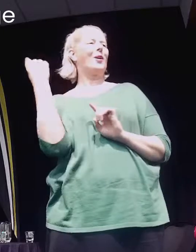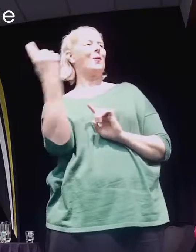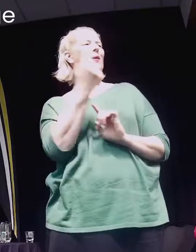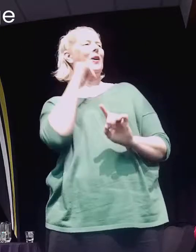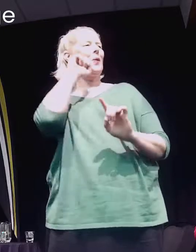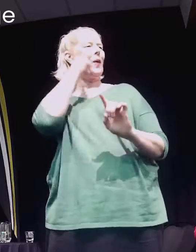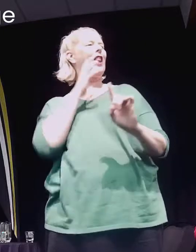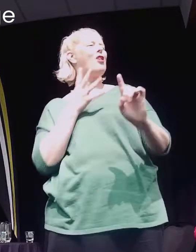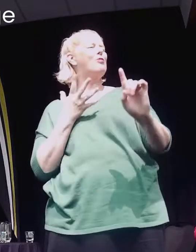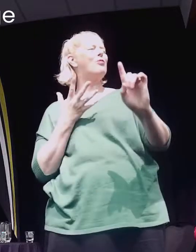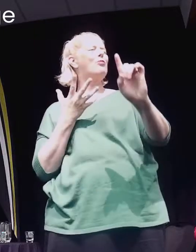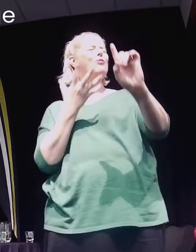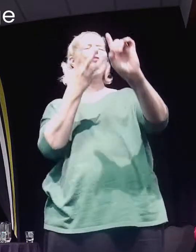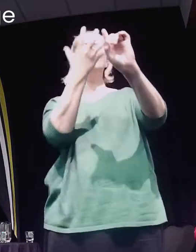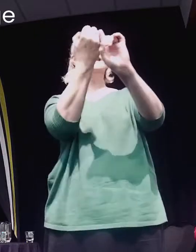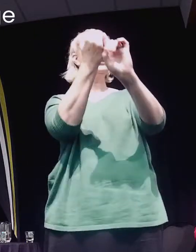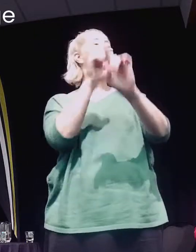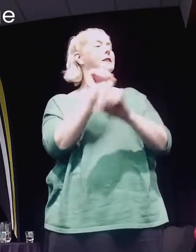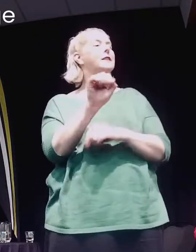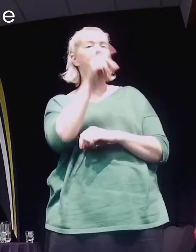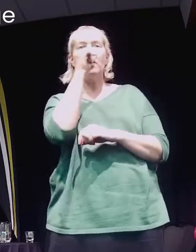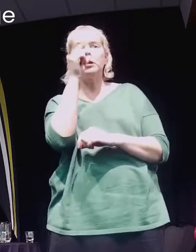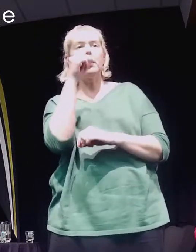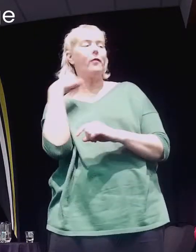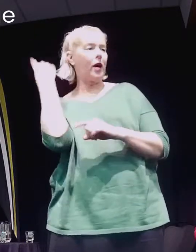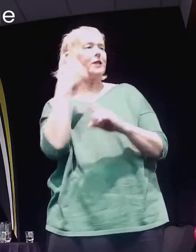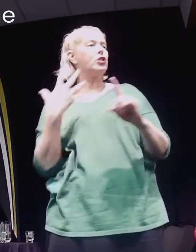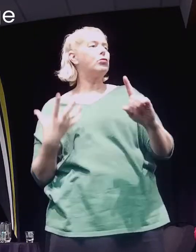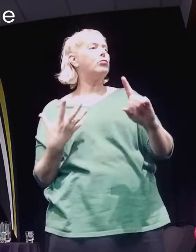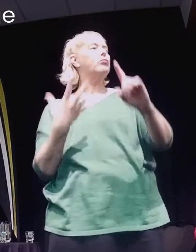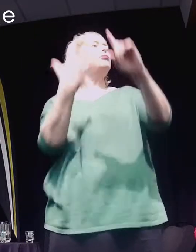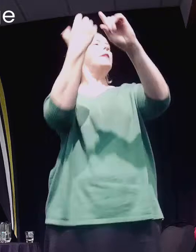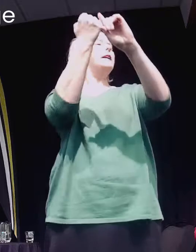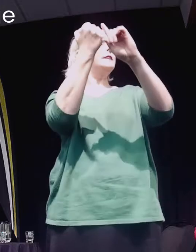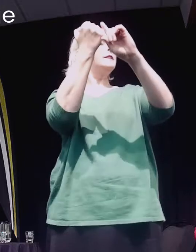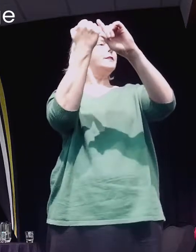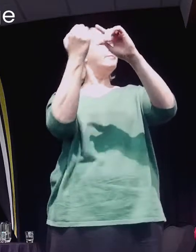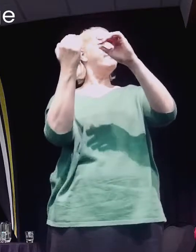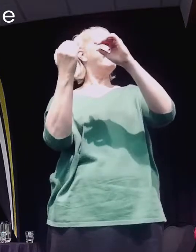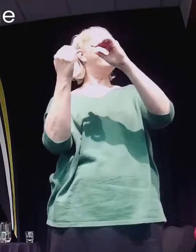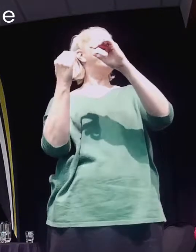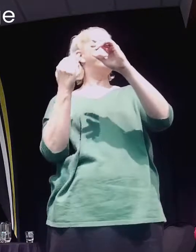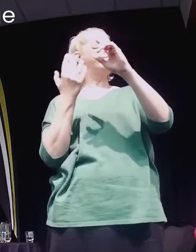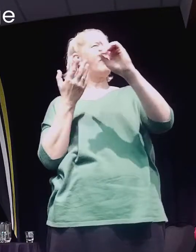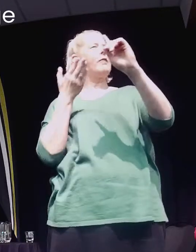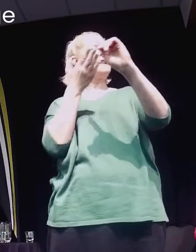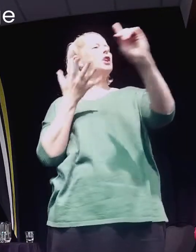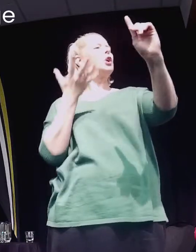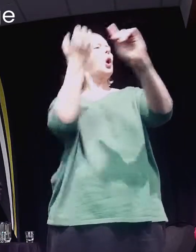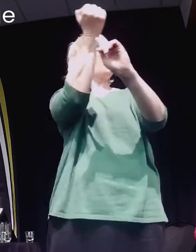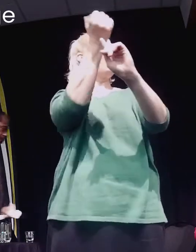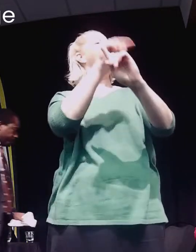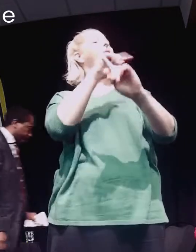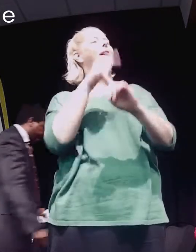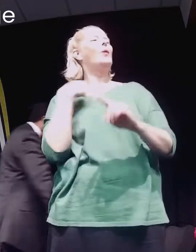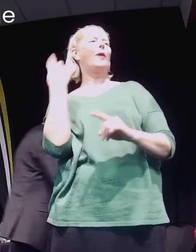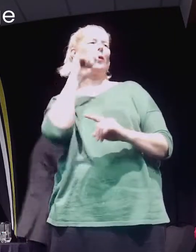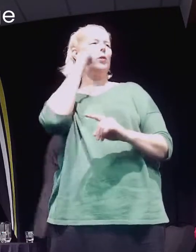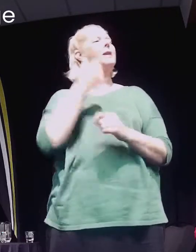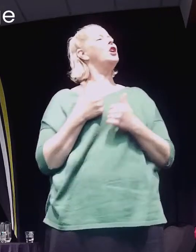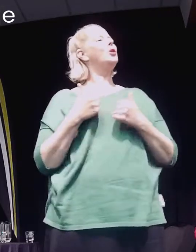it's possible for us to reach this goal and then be good. Thank you.